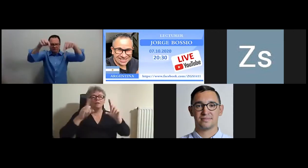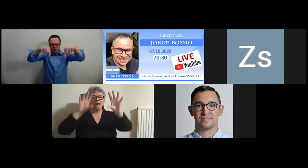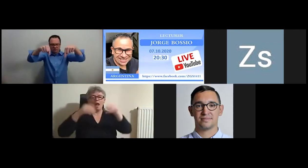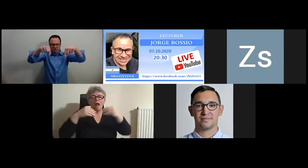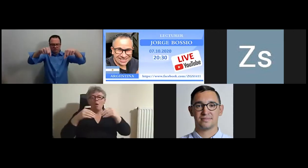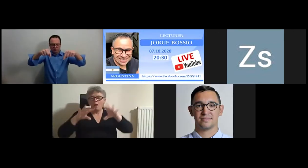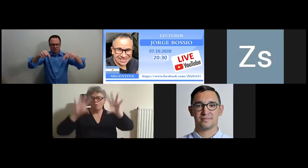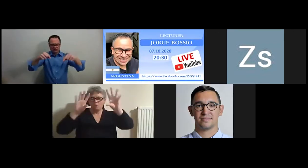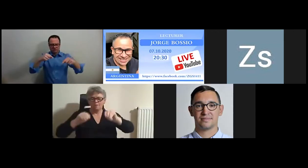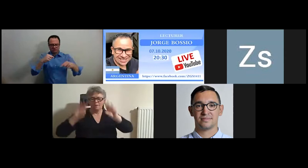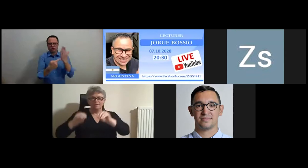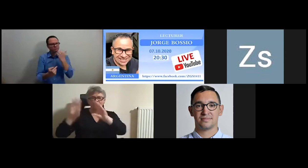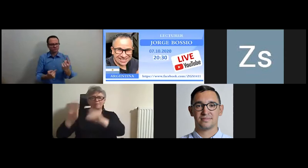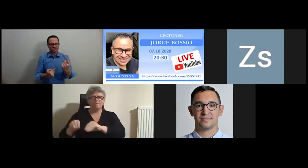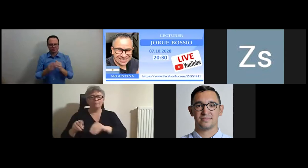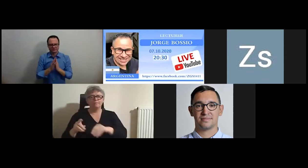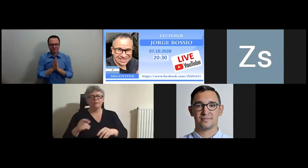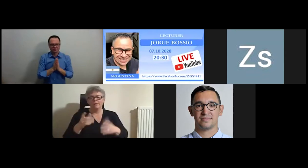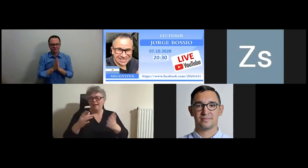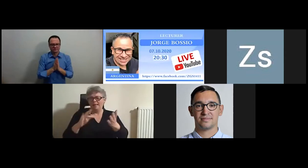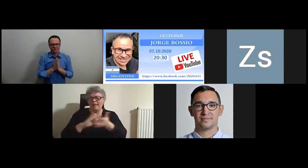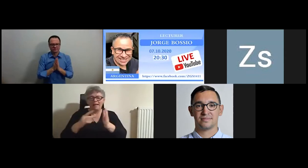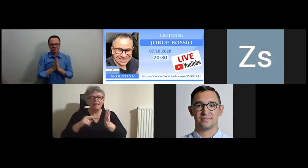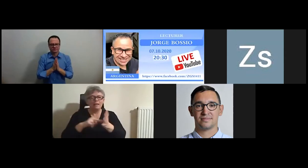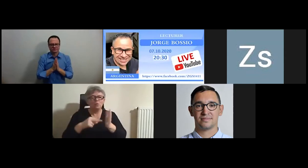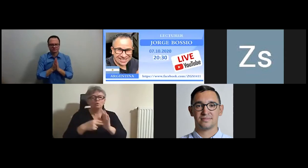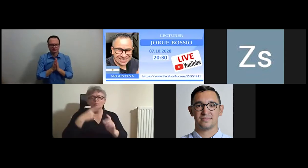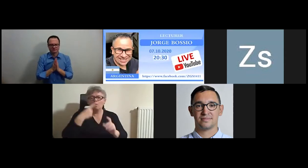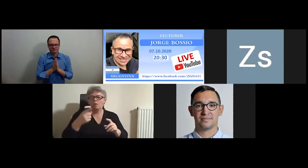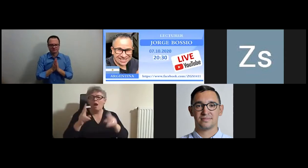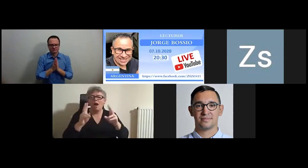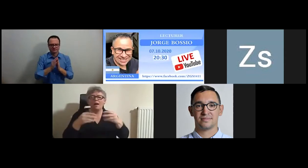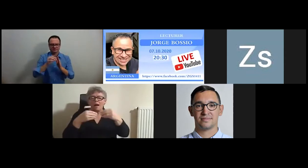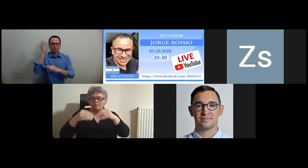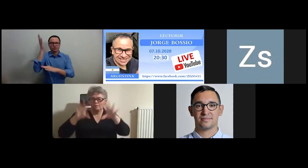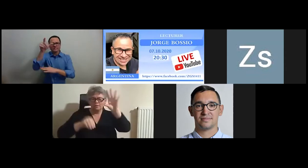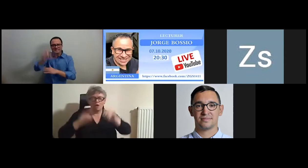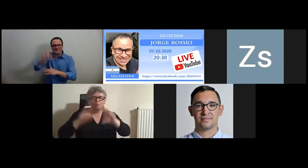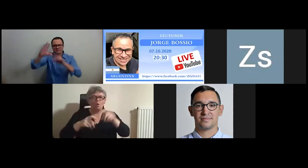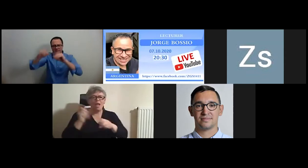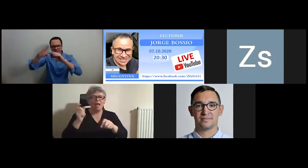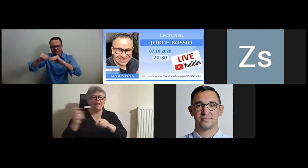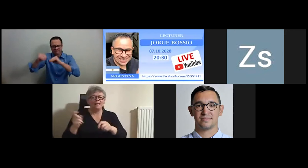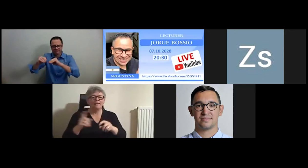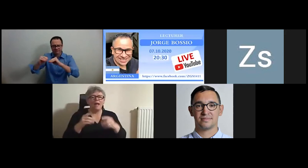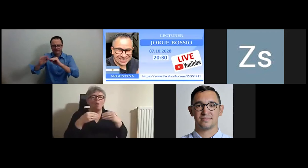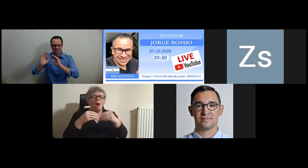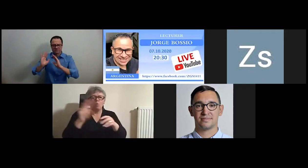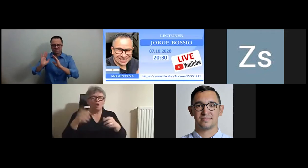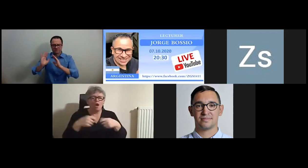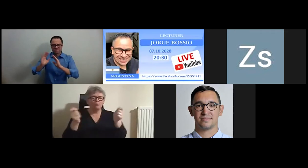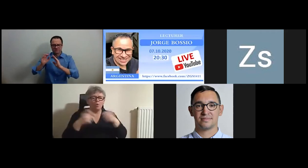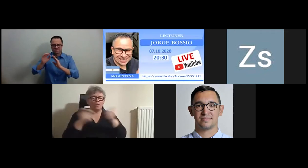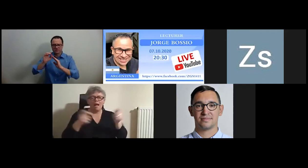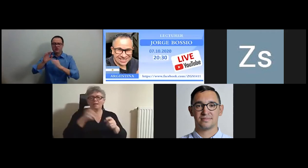Can all presenters now turn off their cameras? This is a request from the tech team.